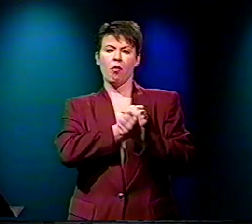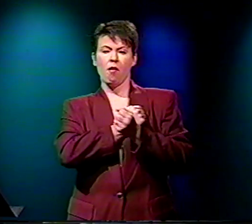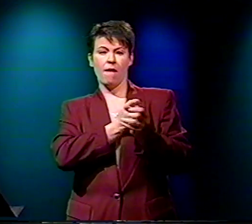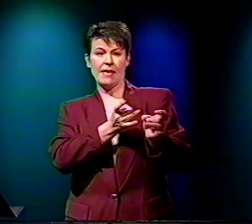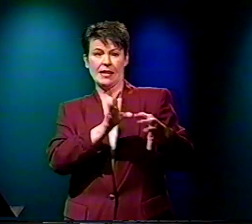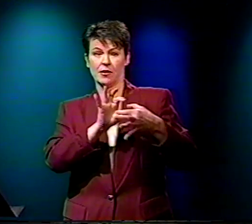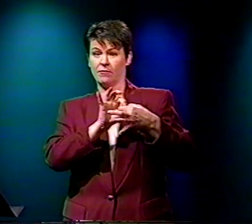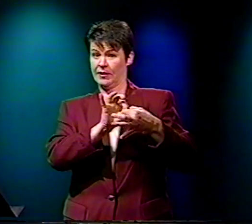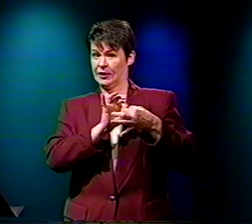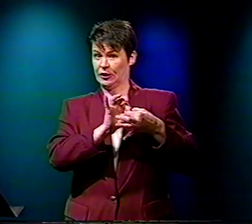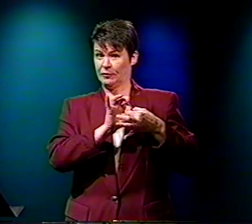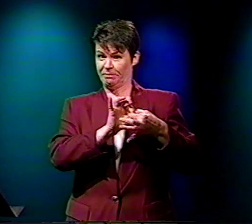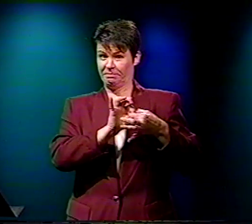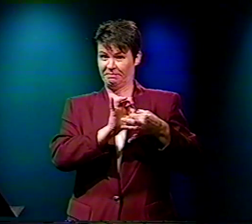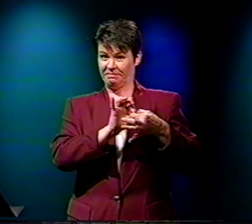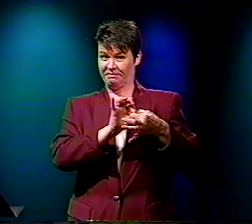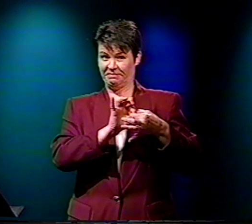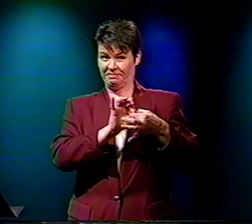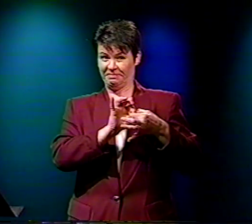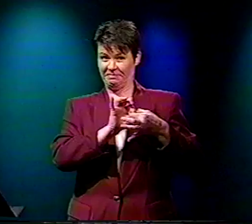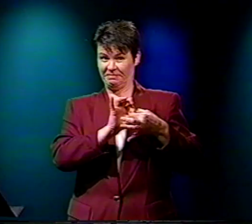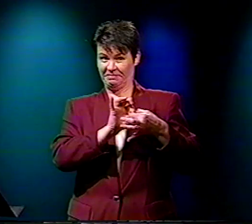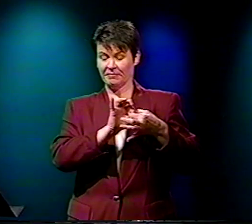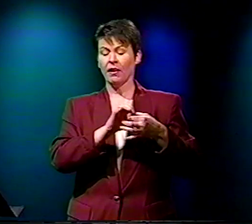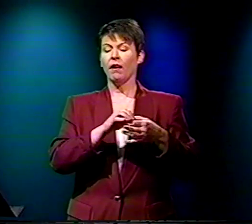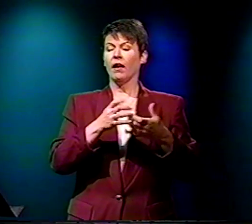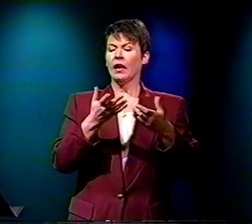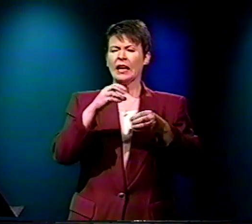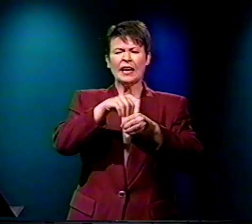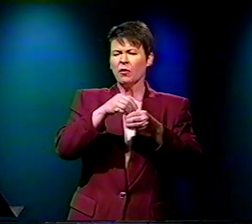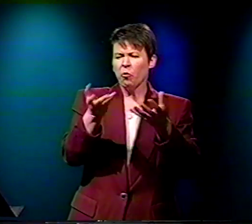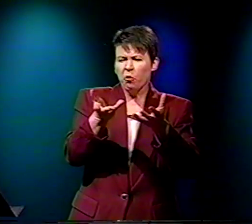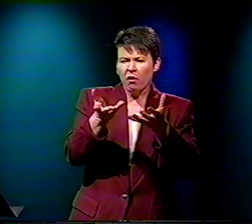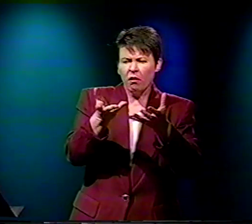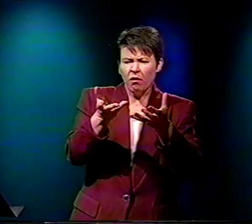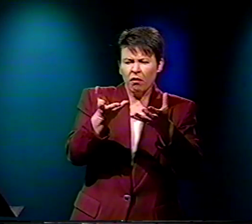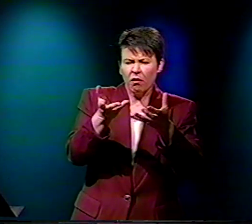It's somewhat like the love-hate relationship that is created.